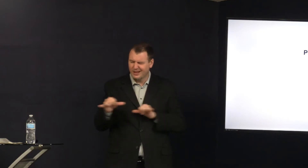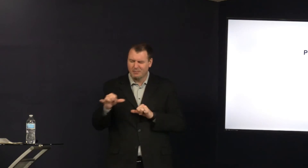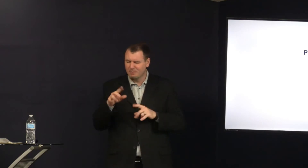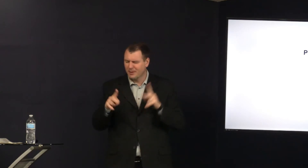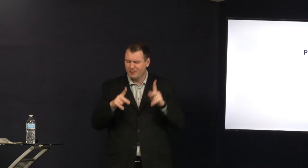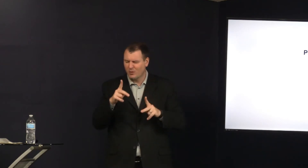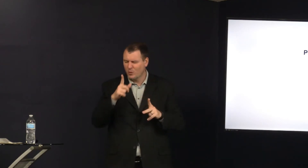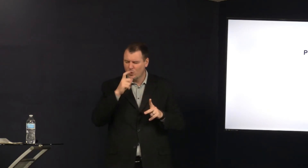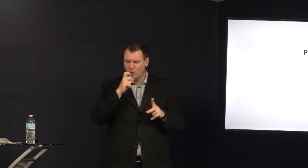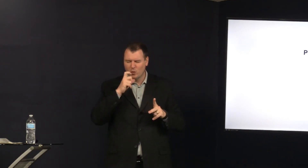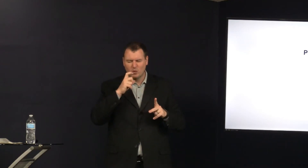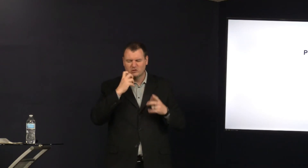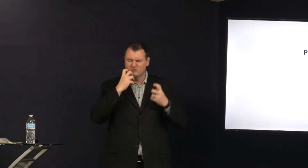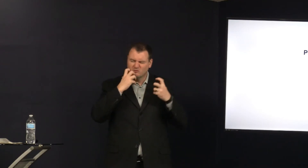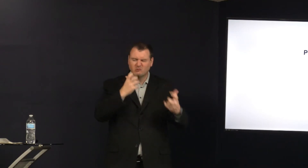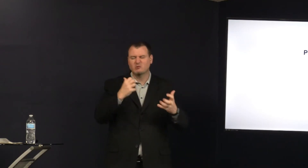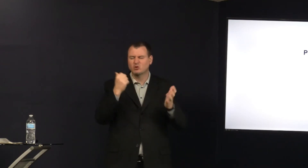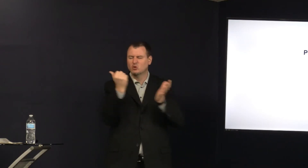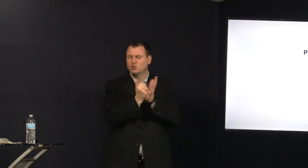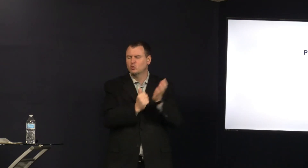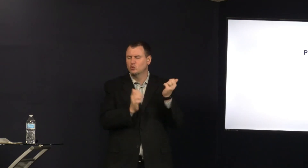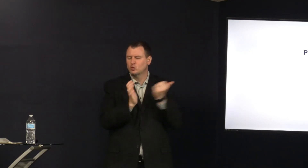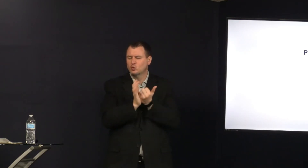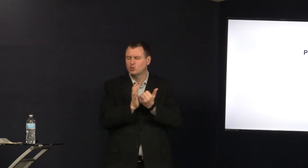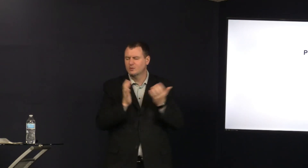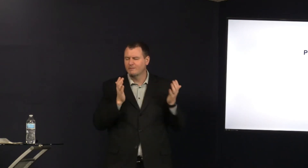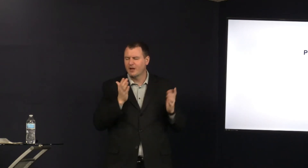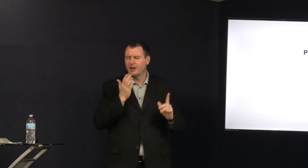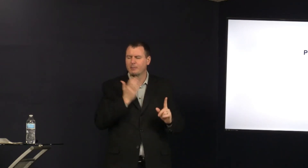about Jesus, and then a few days later, those